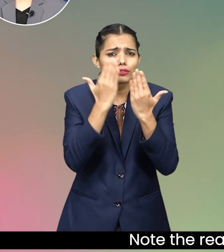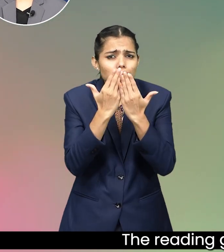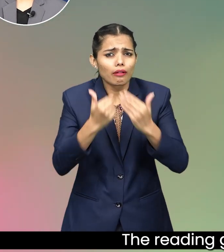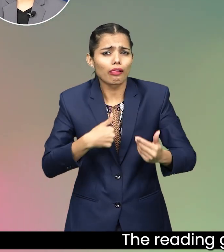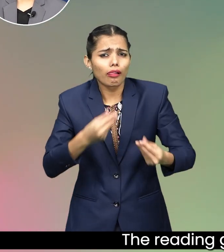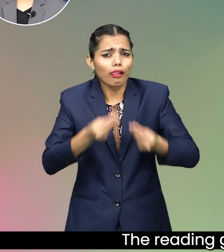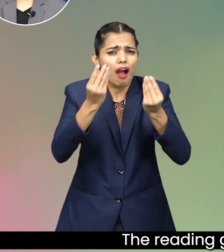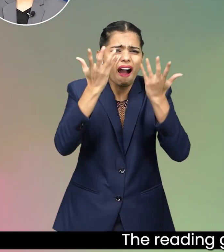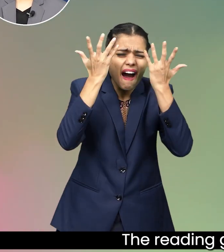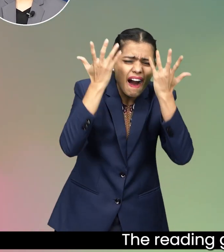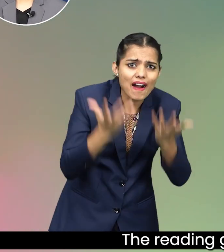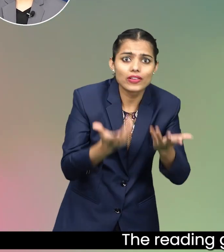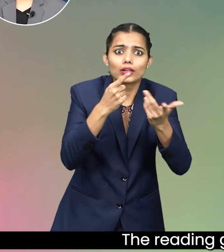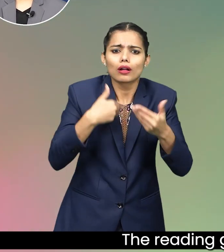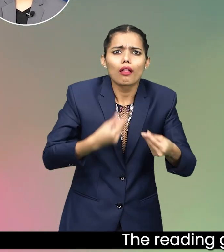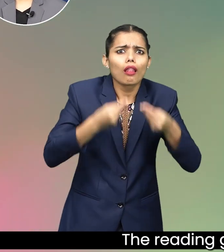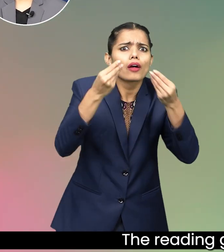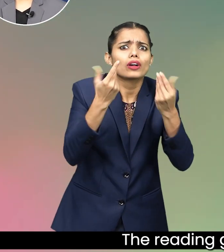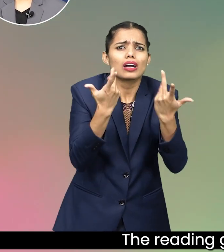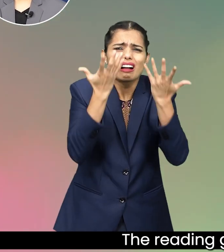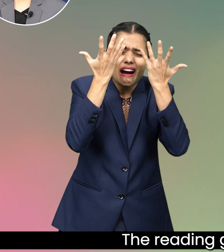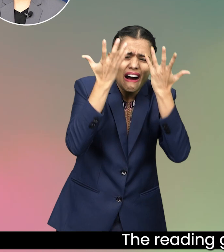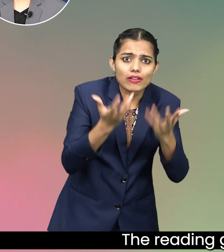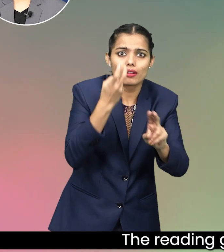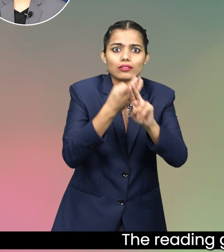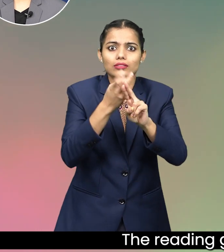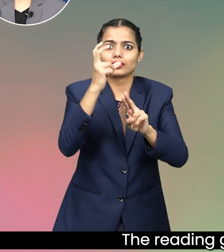the reading gives the weight of the stone